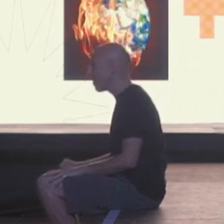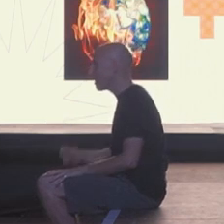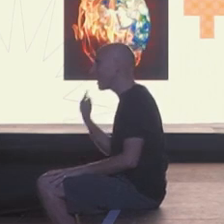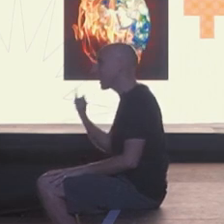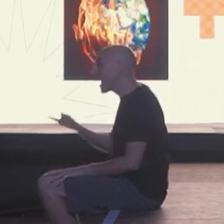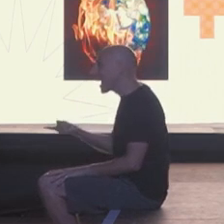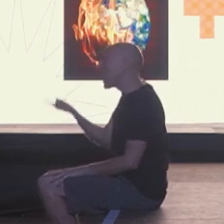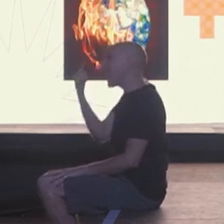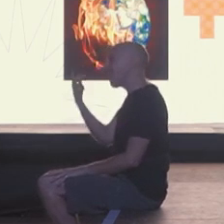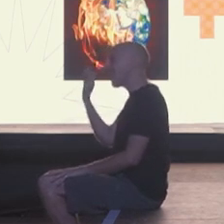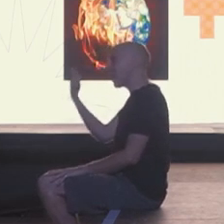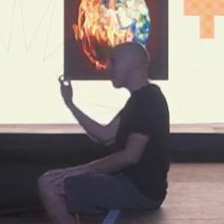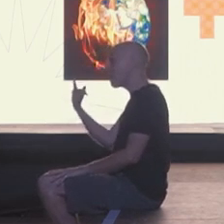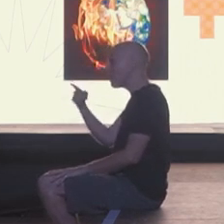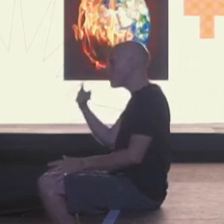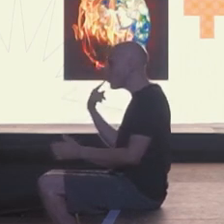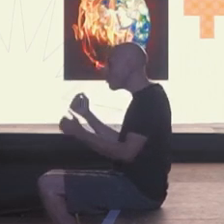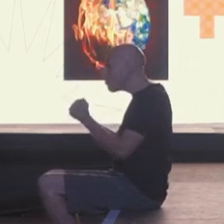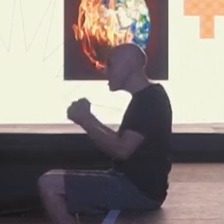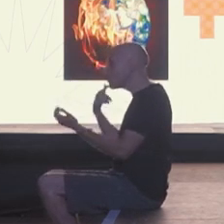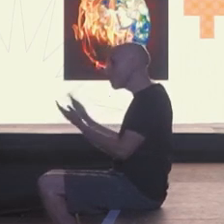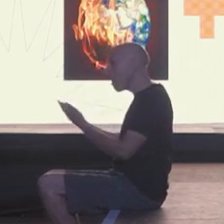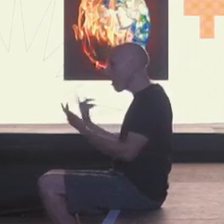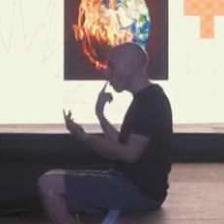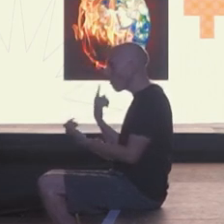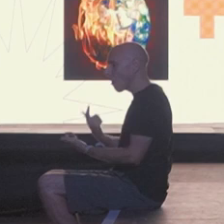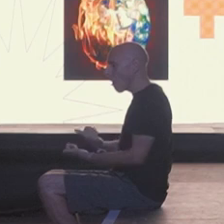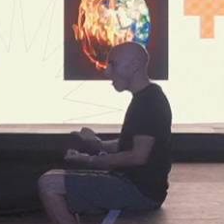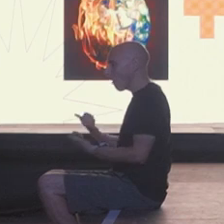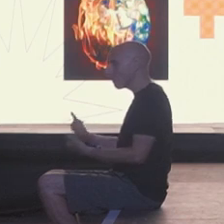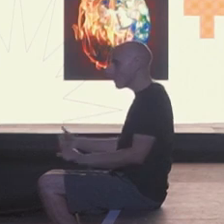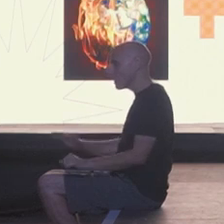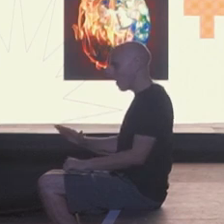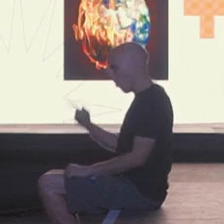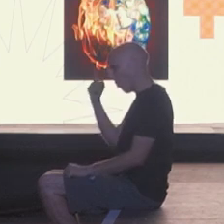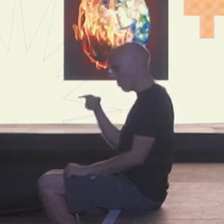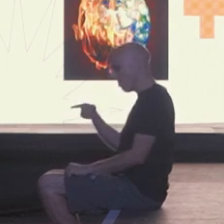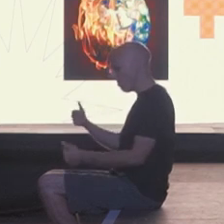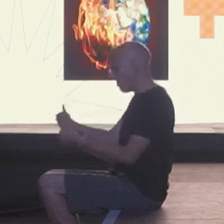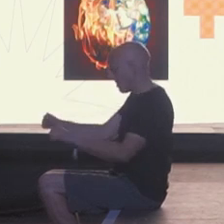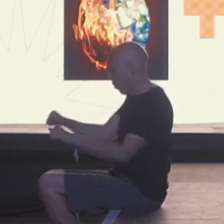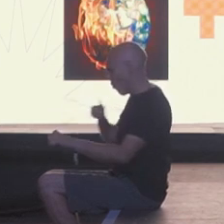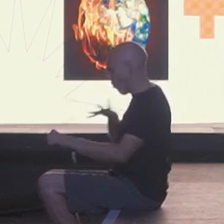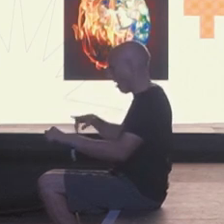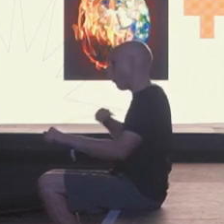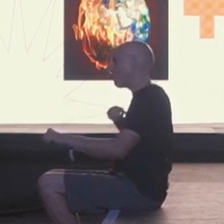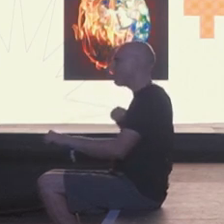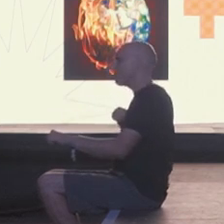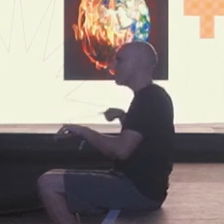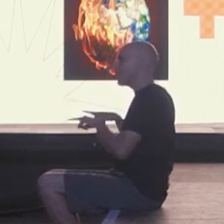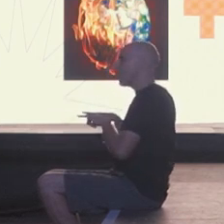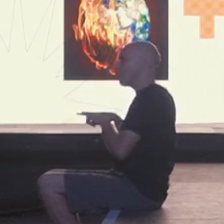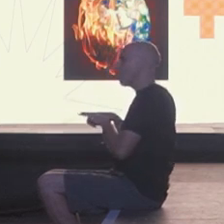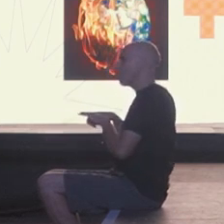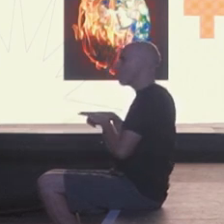to your demands isn't half bad. So I thought, okay, cool. If they can do this, why don't we do this? Because clearly